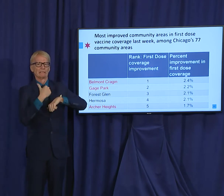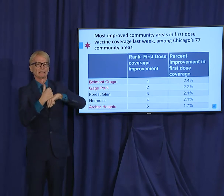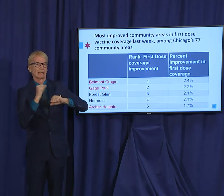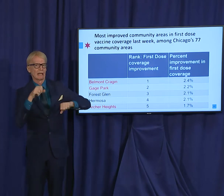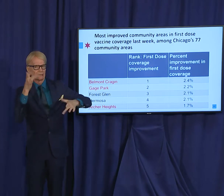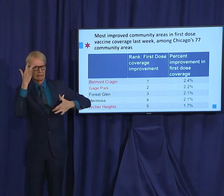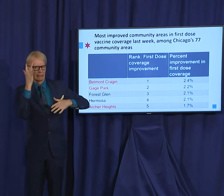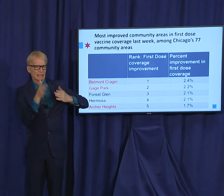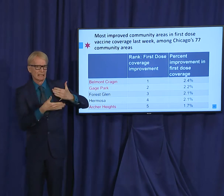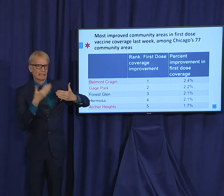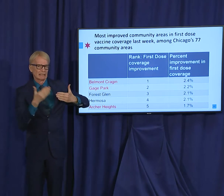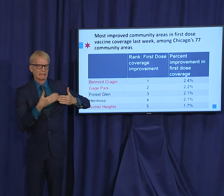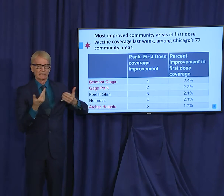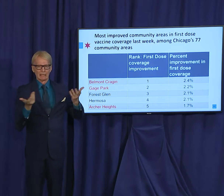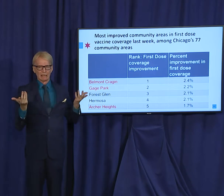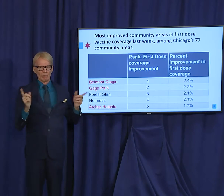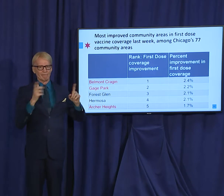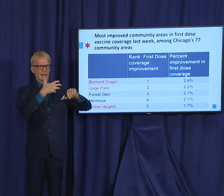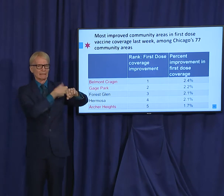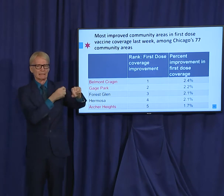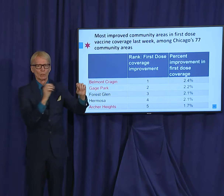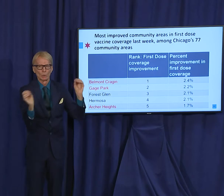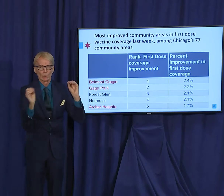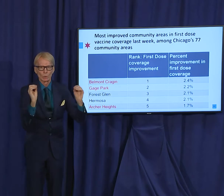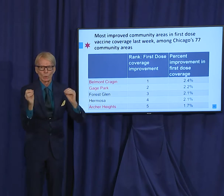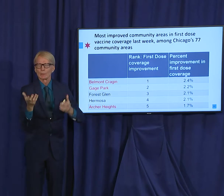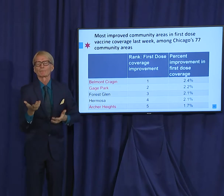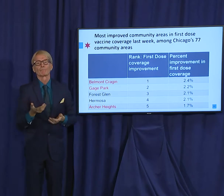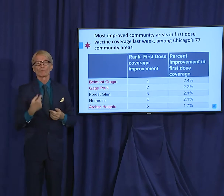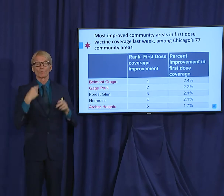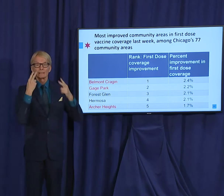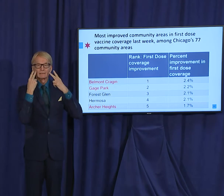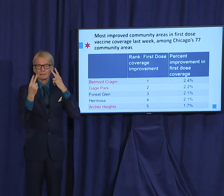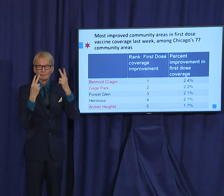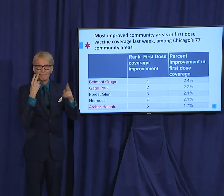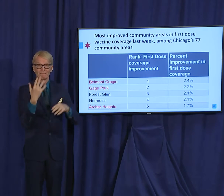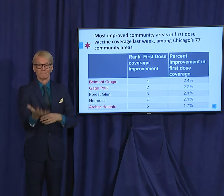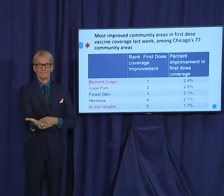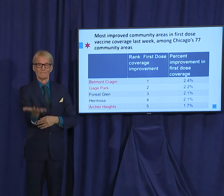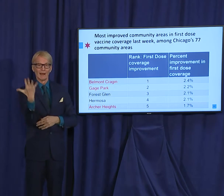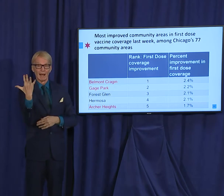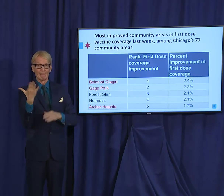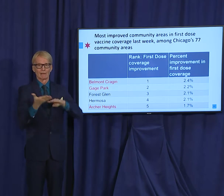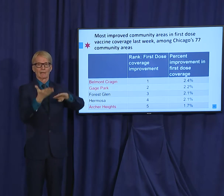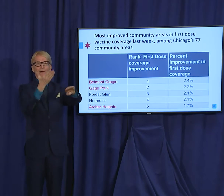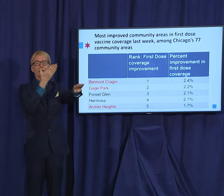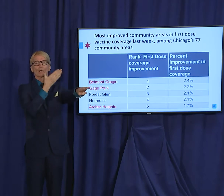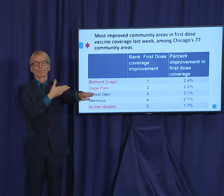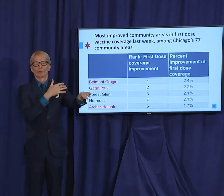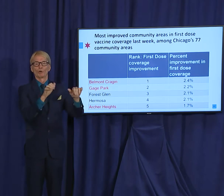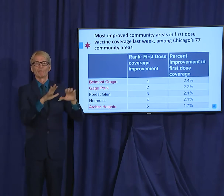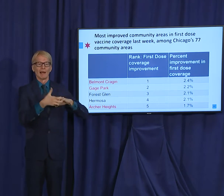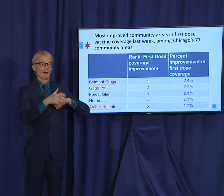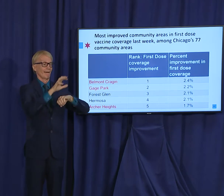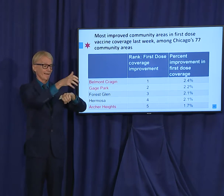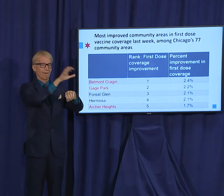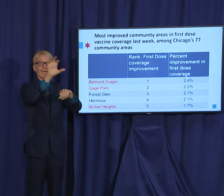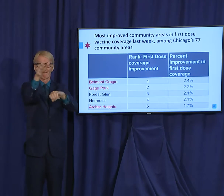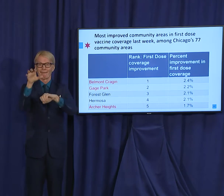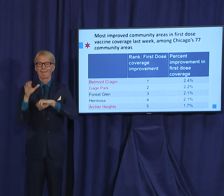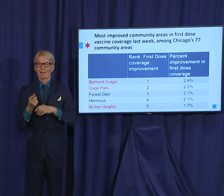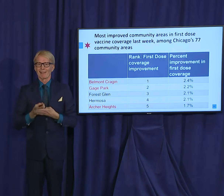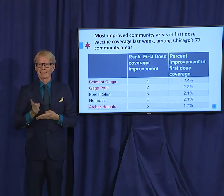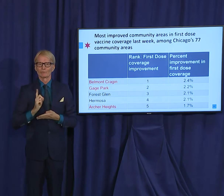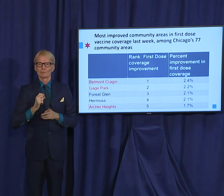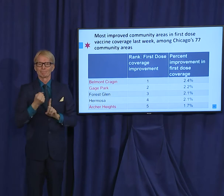getting COVID vaccine. And where we look across the city, the 5 most improved community areas related to first dose vaccine coverage last